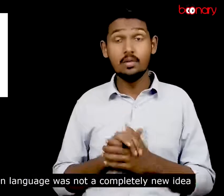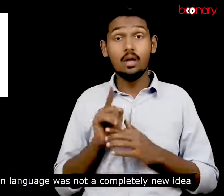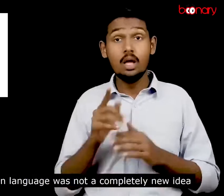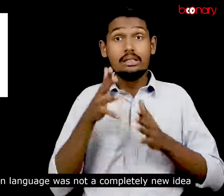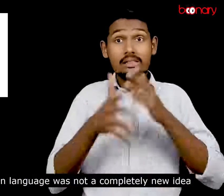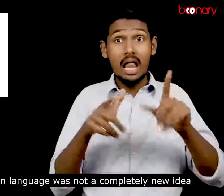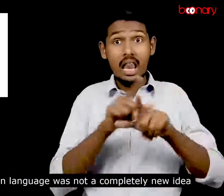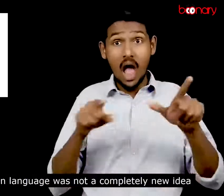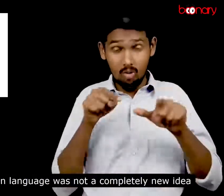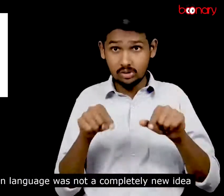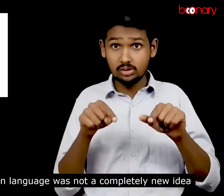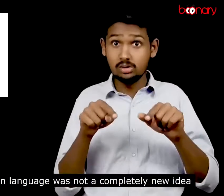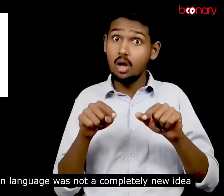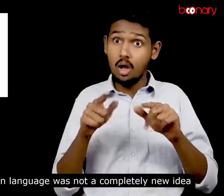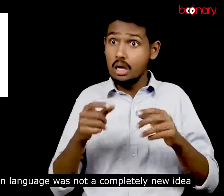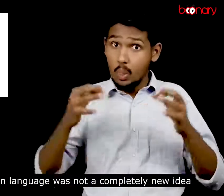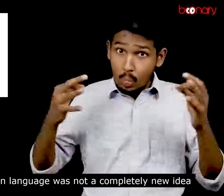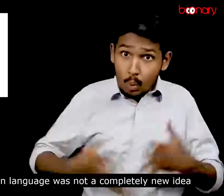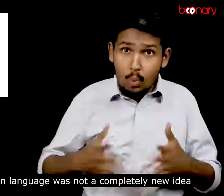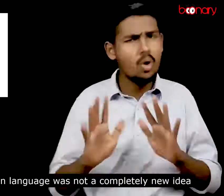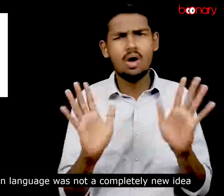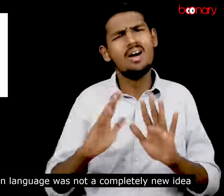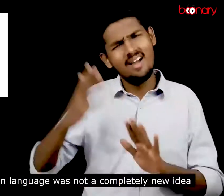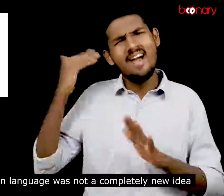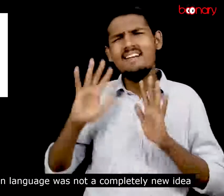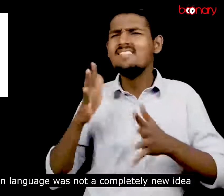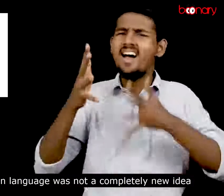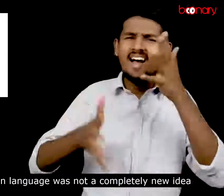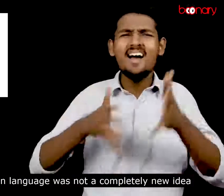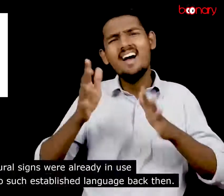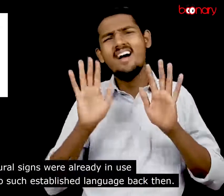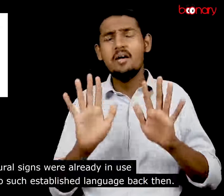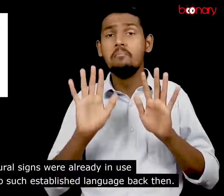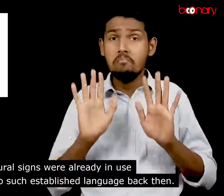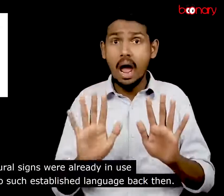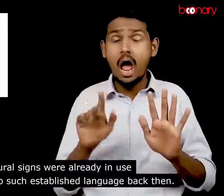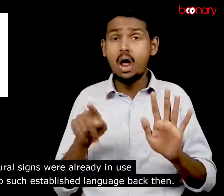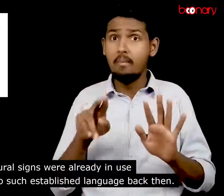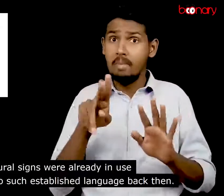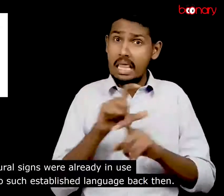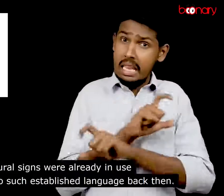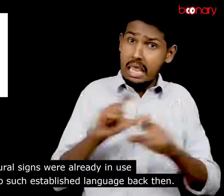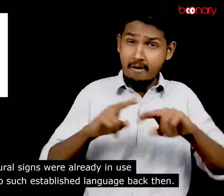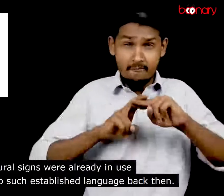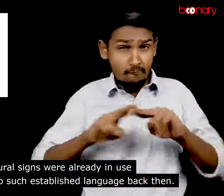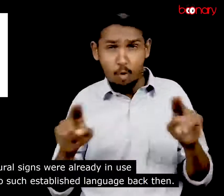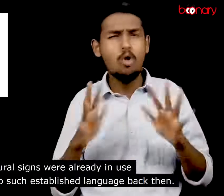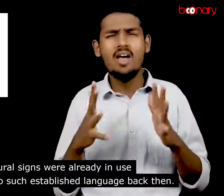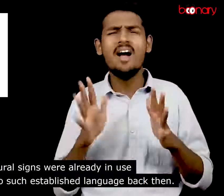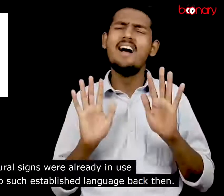His idea to use sign language was not a completely new idea, as natural signs were already in use, but